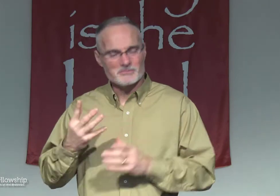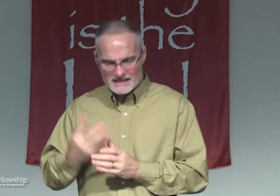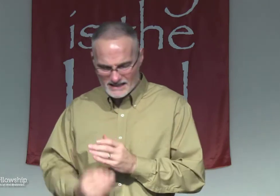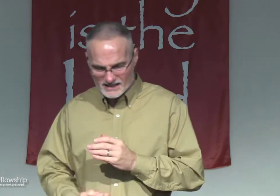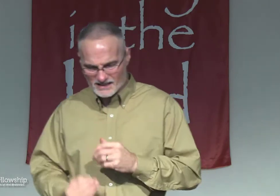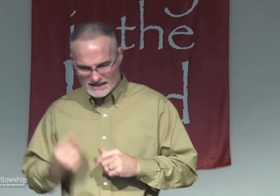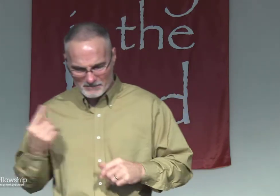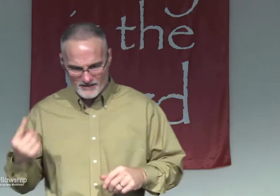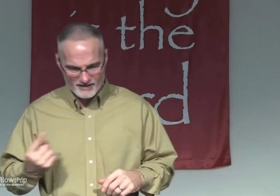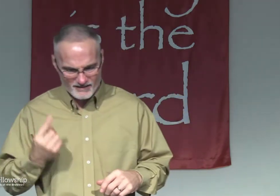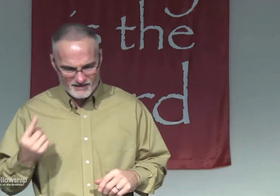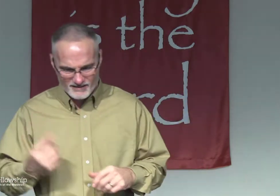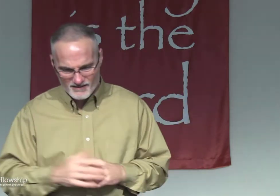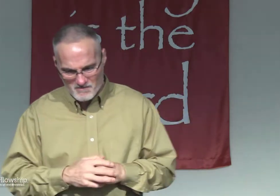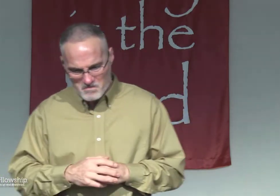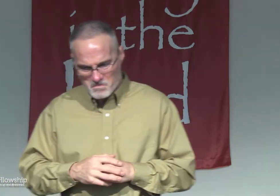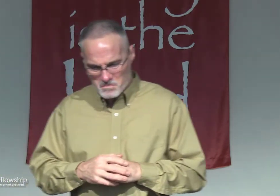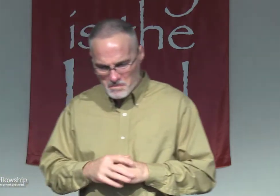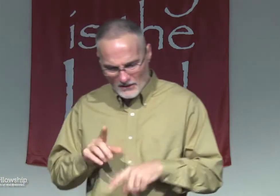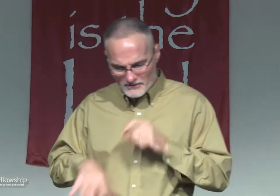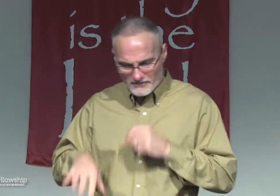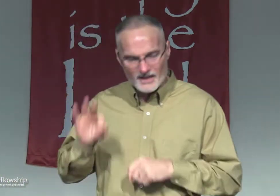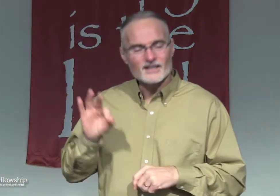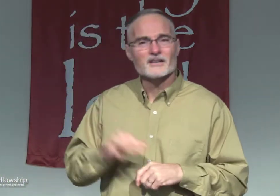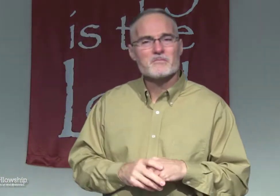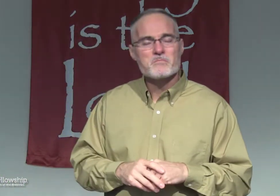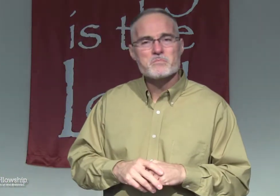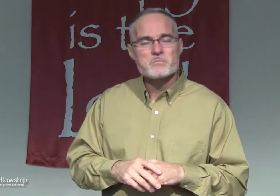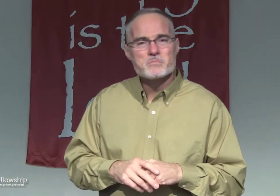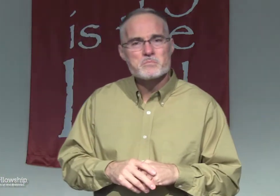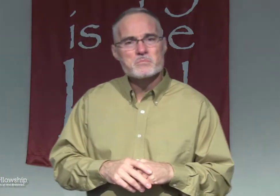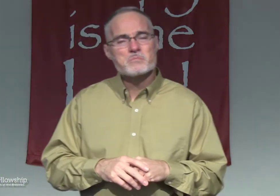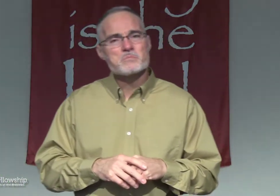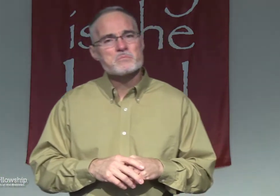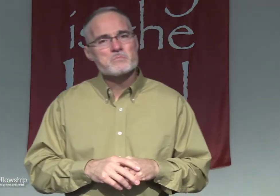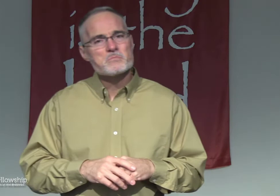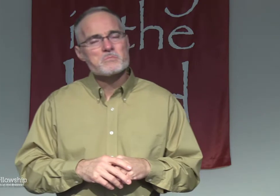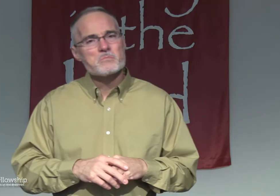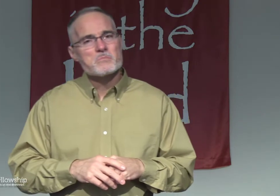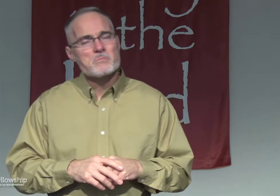I was looking for that flavor, but it was just missing. I just couldn't detect it.